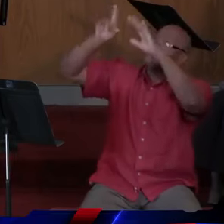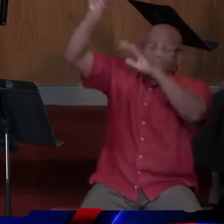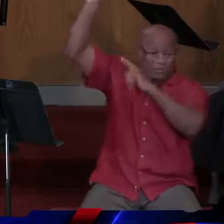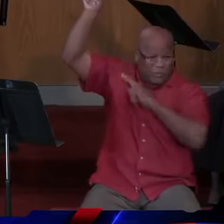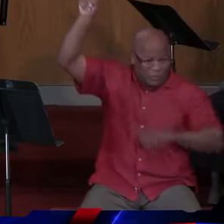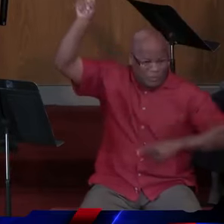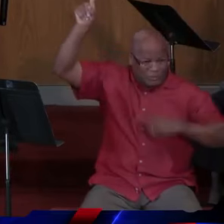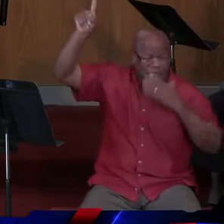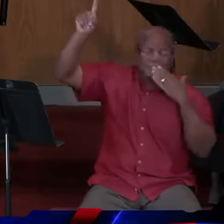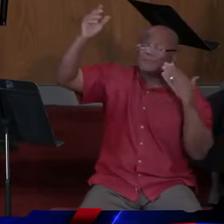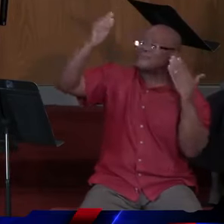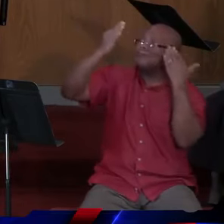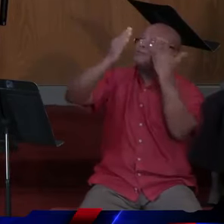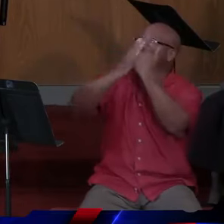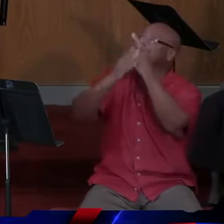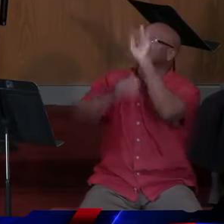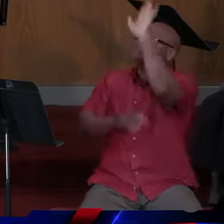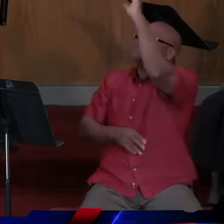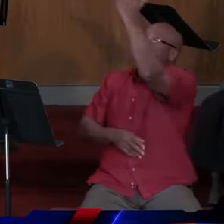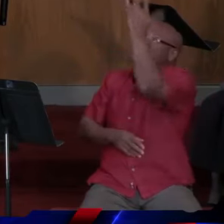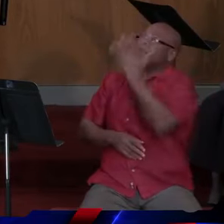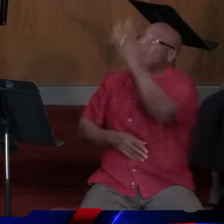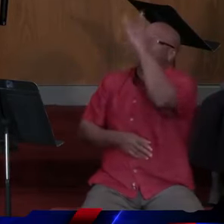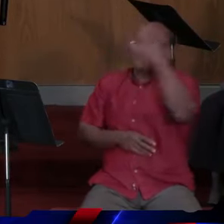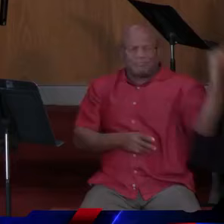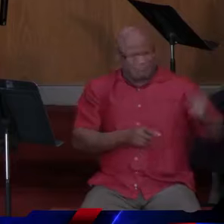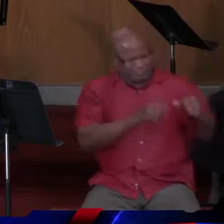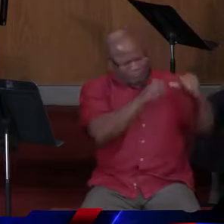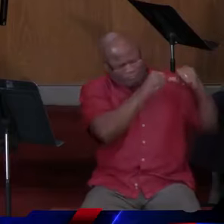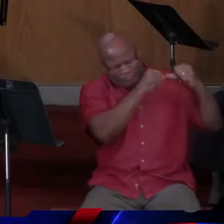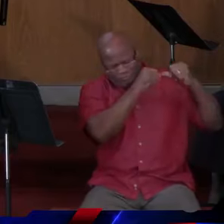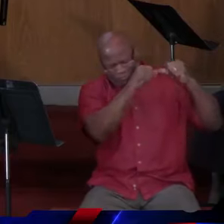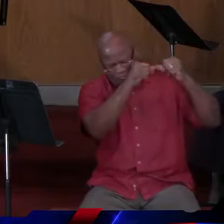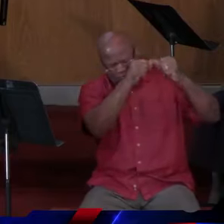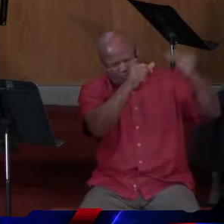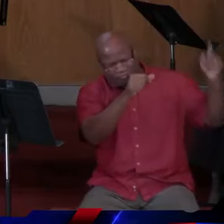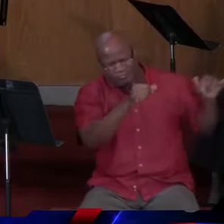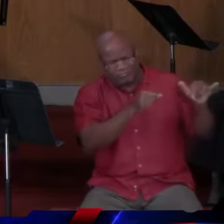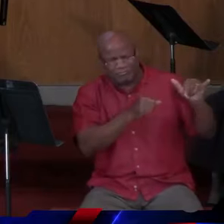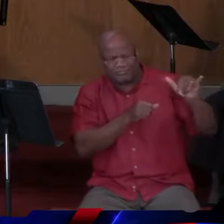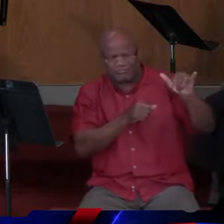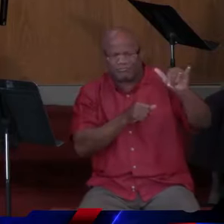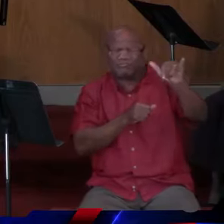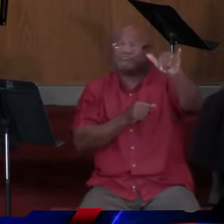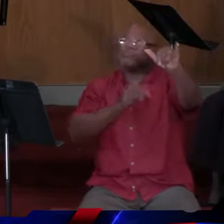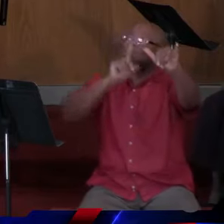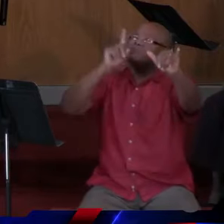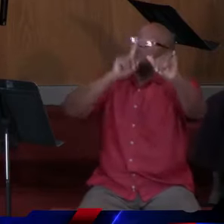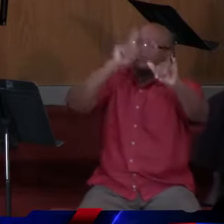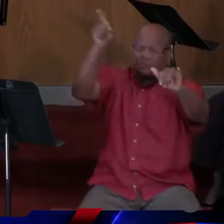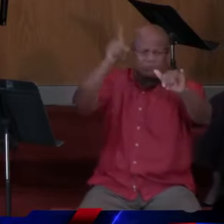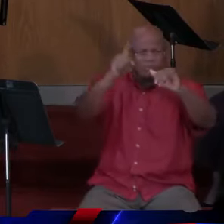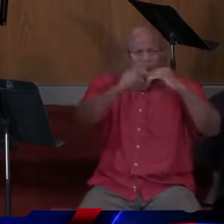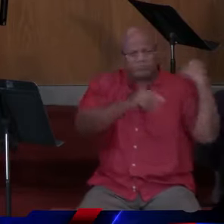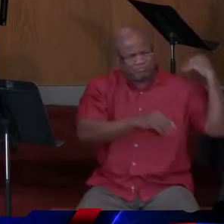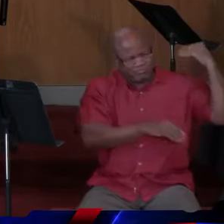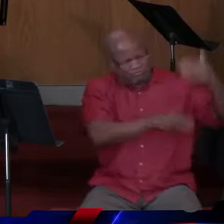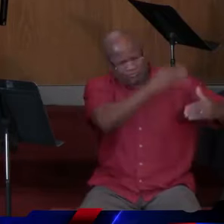his mercy is everlasting, and his truth endures to all